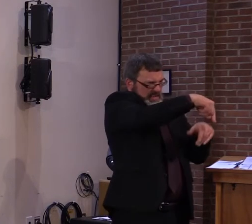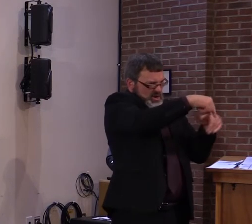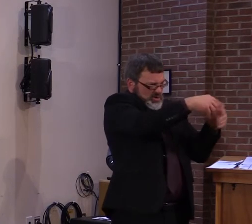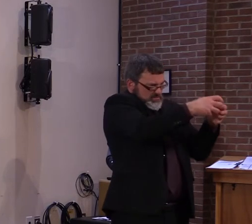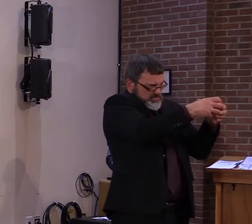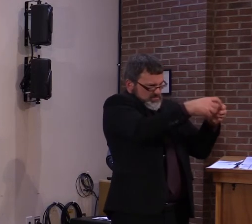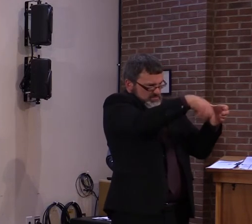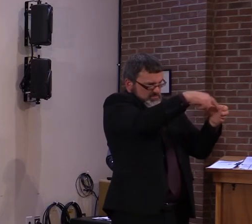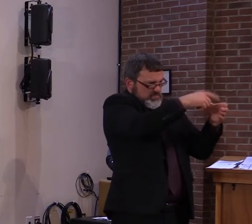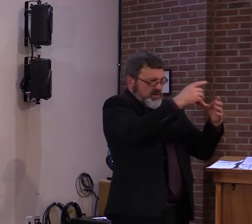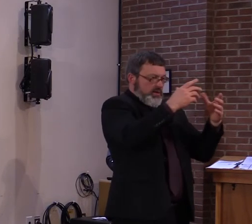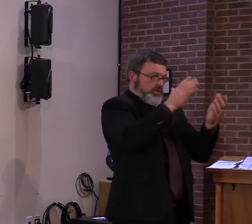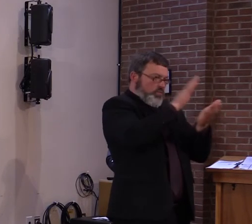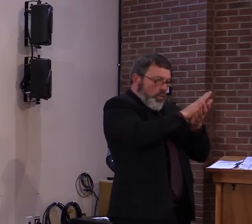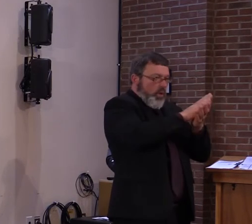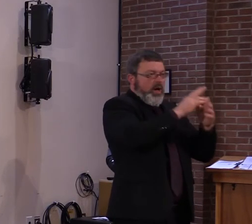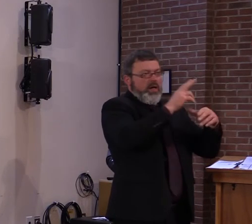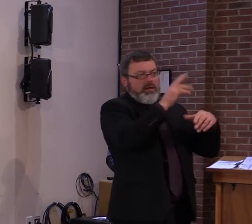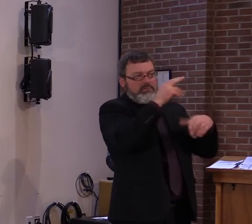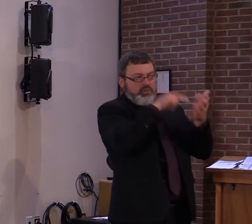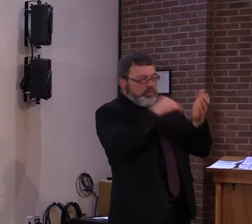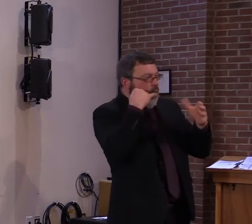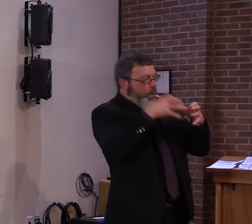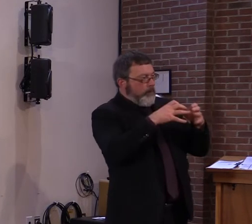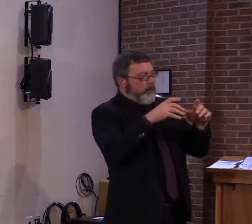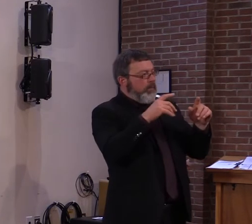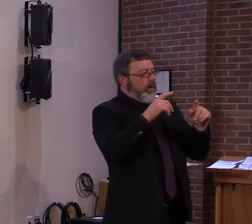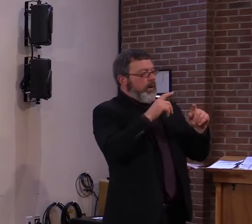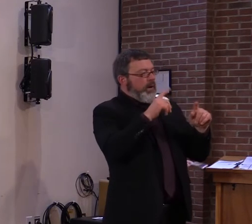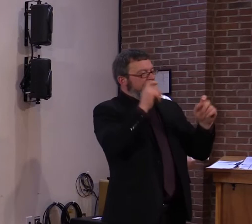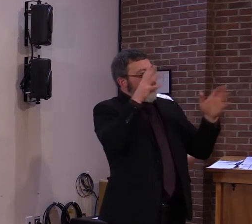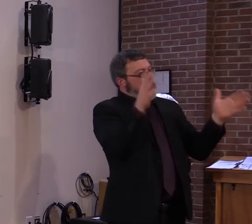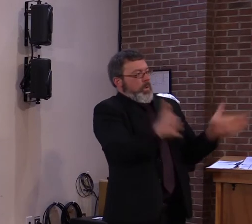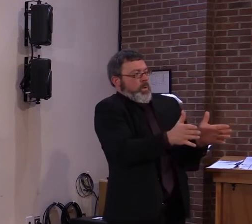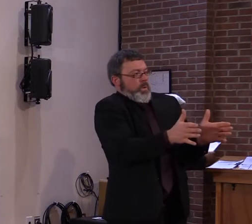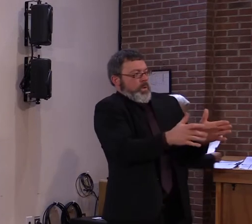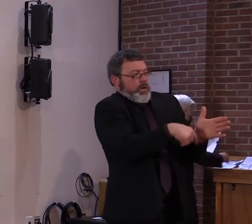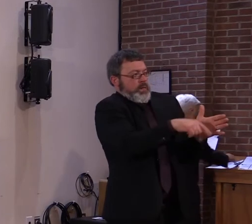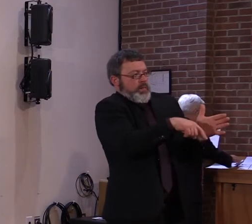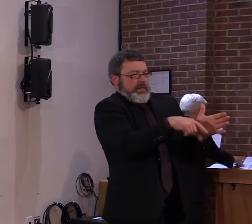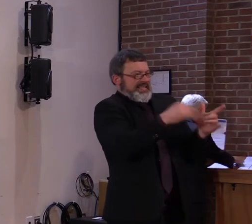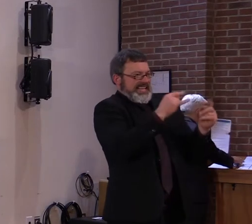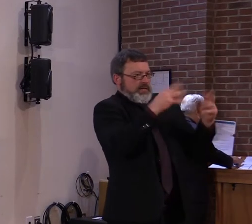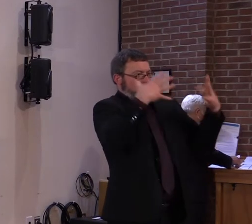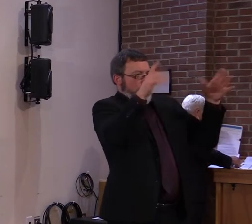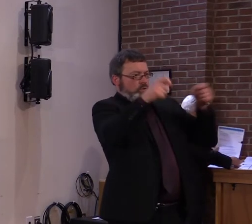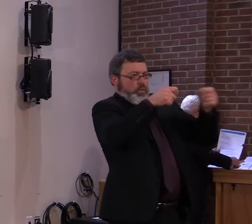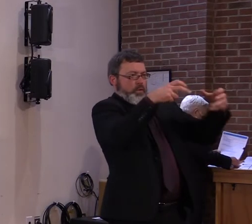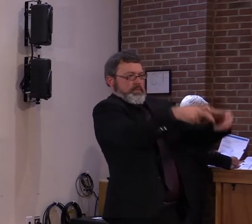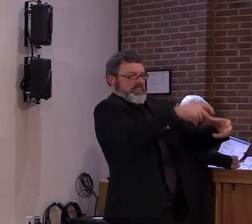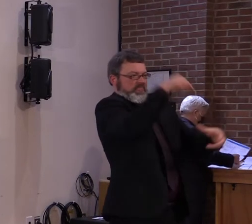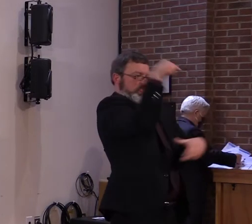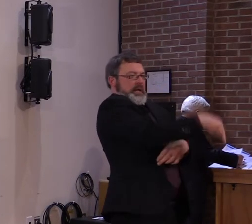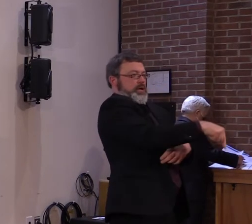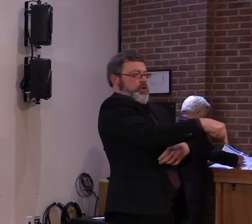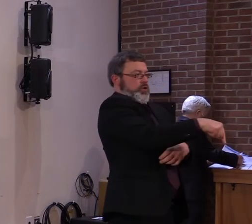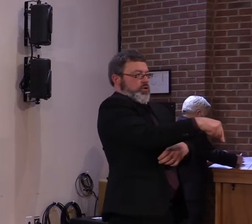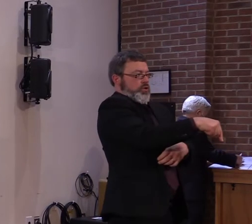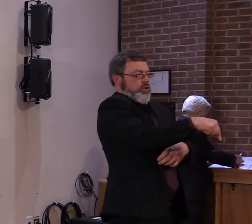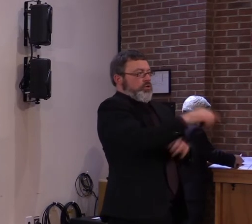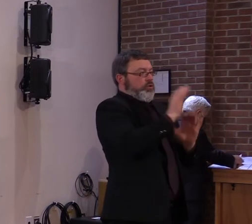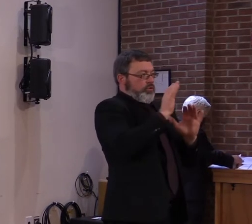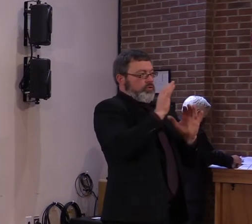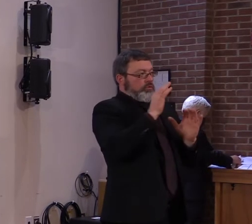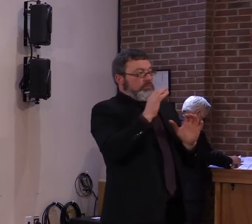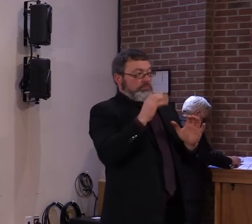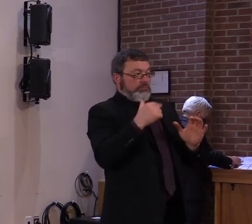and been contained and very small. The couple that we have watched and talked about here that